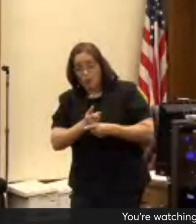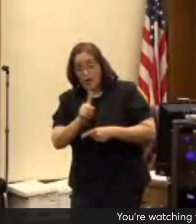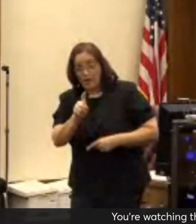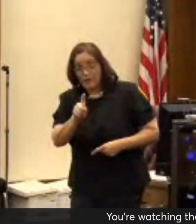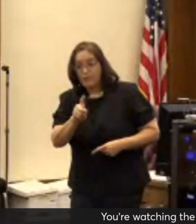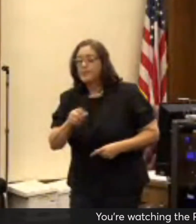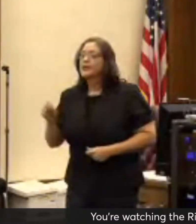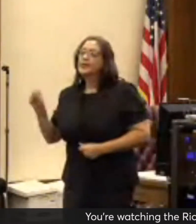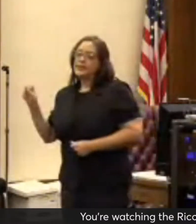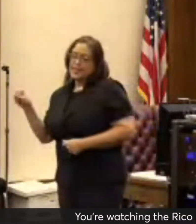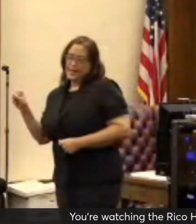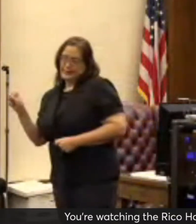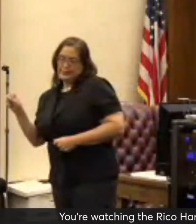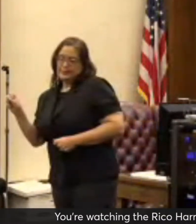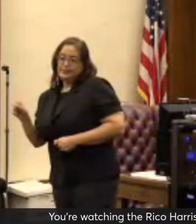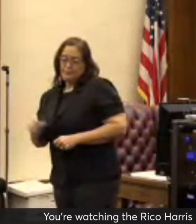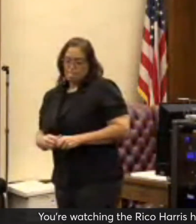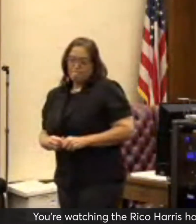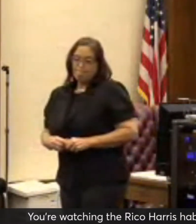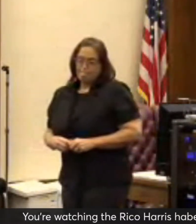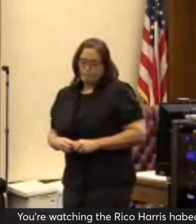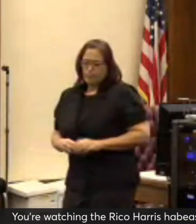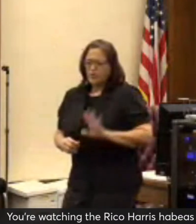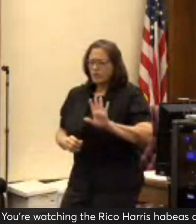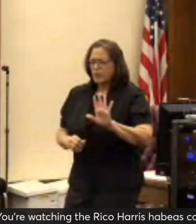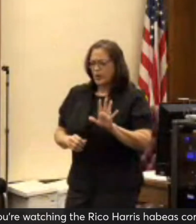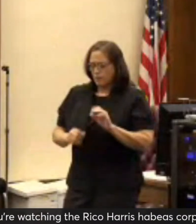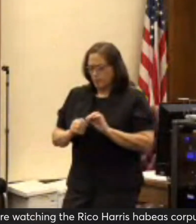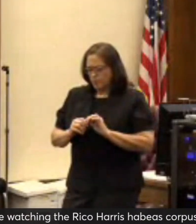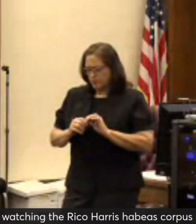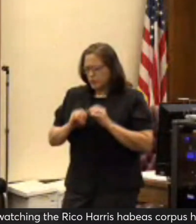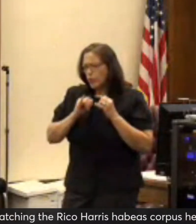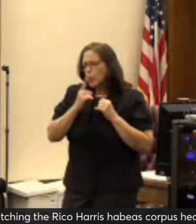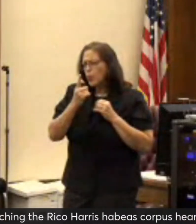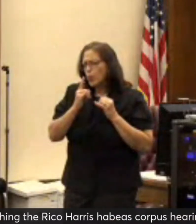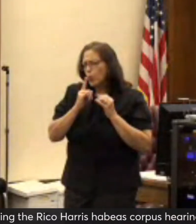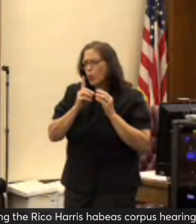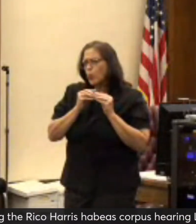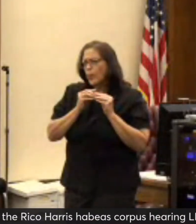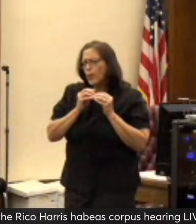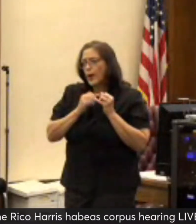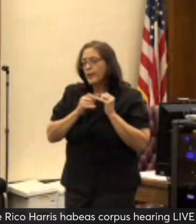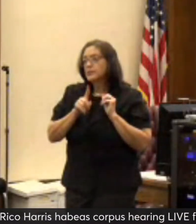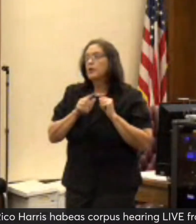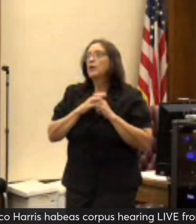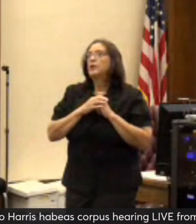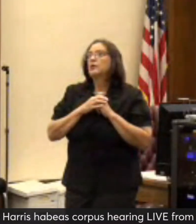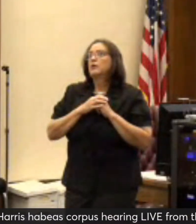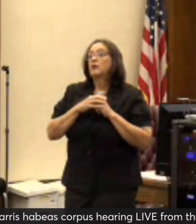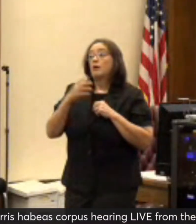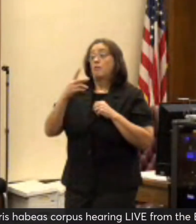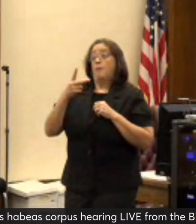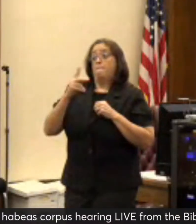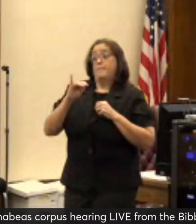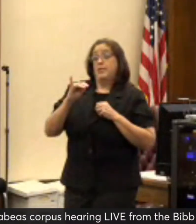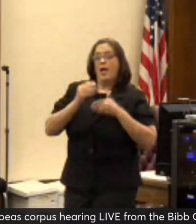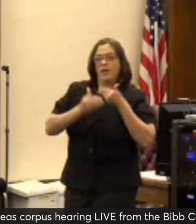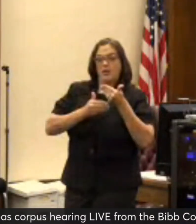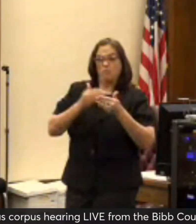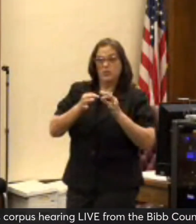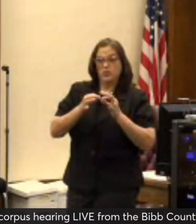And just kind of one last thing. the proceedings interpreters